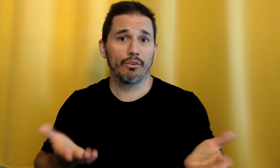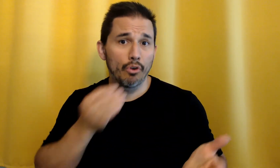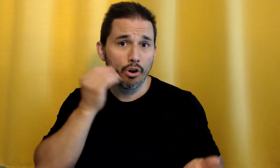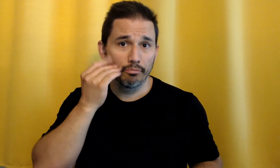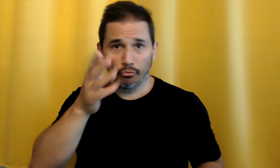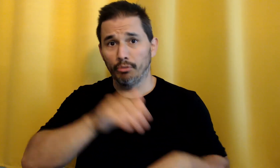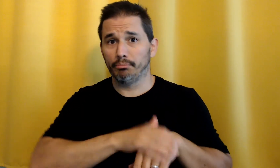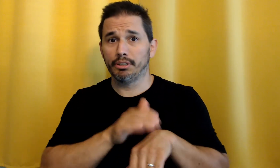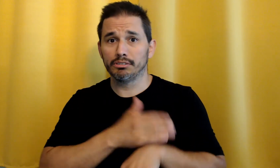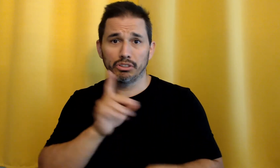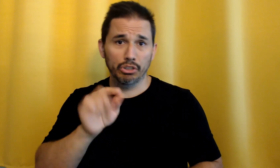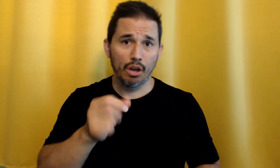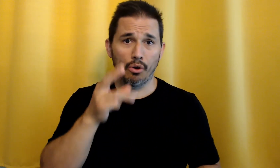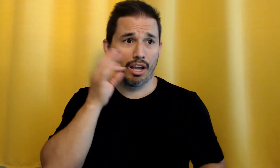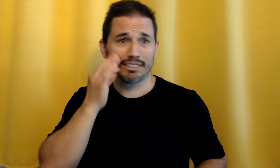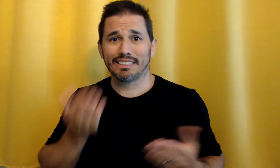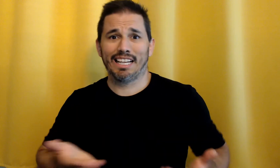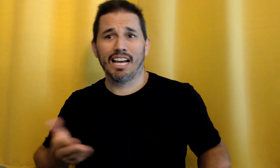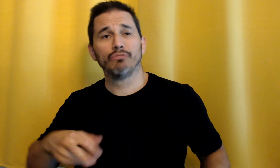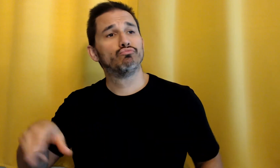at work and the home was left uh,